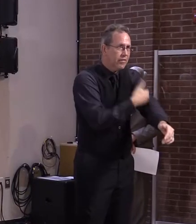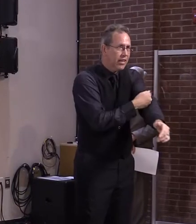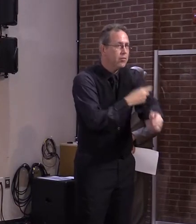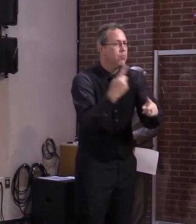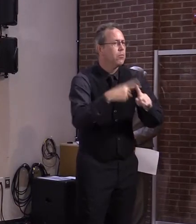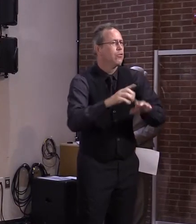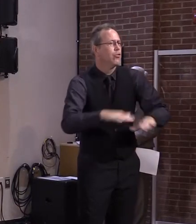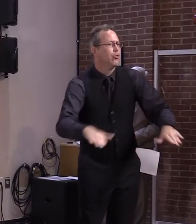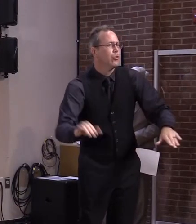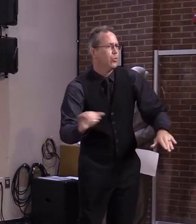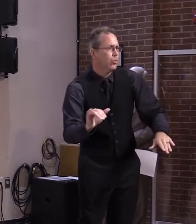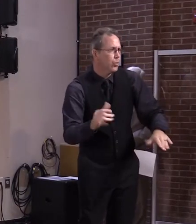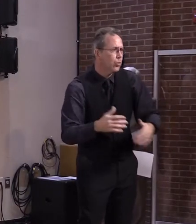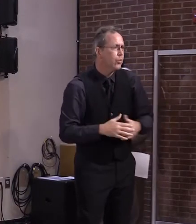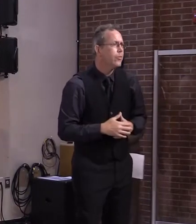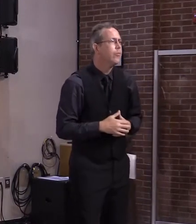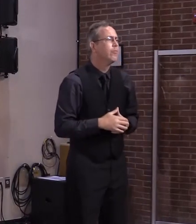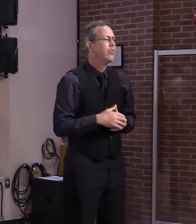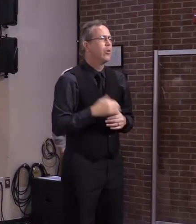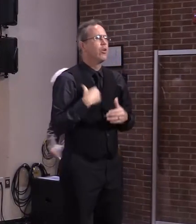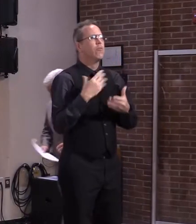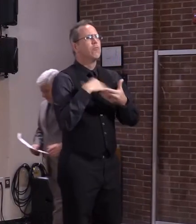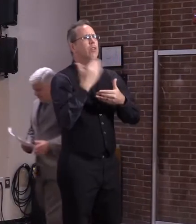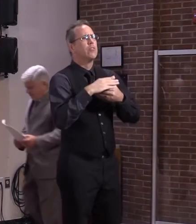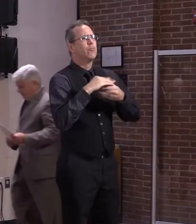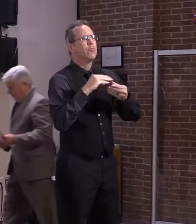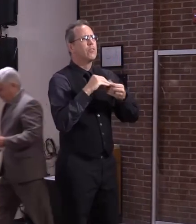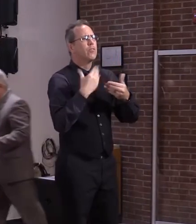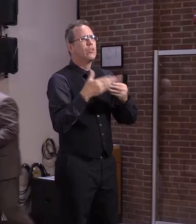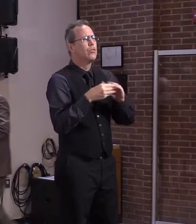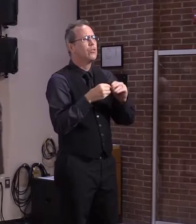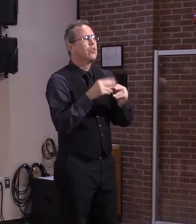update. I'll now turn it over to Secretary Smith.